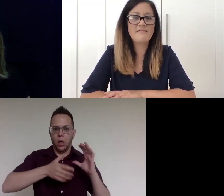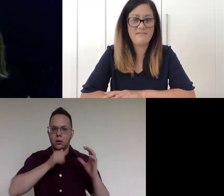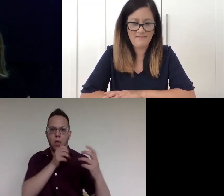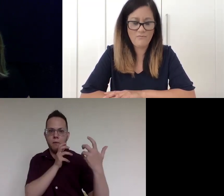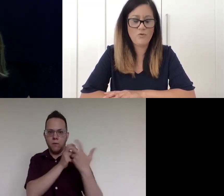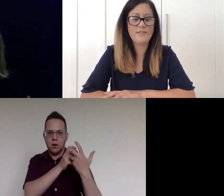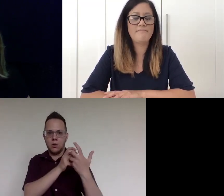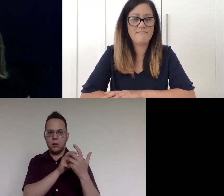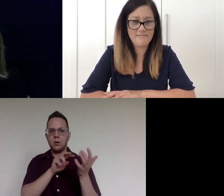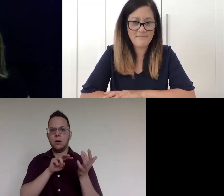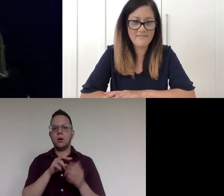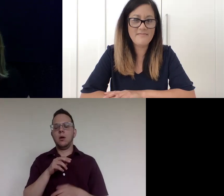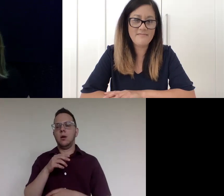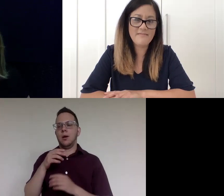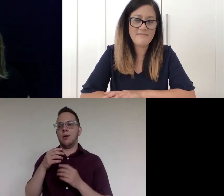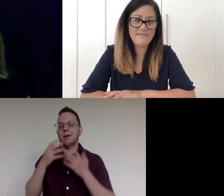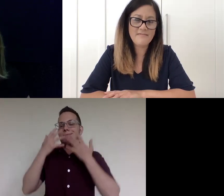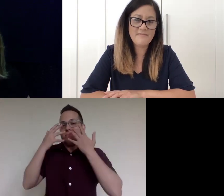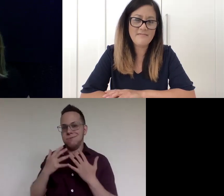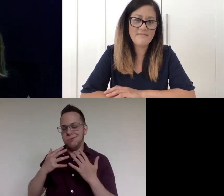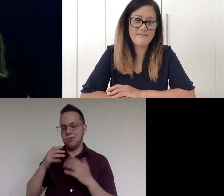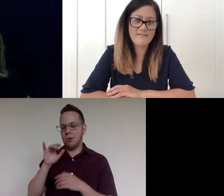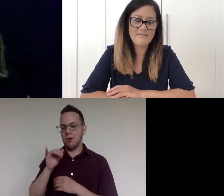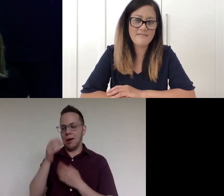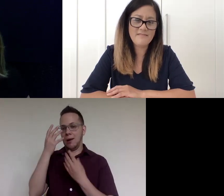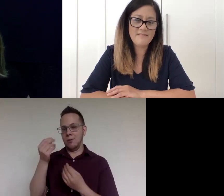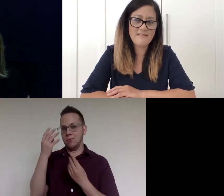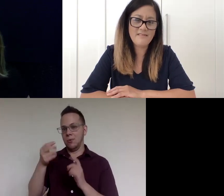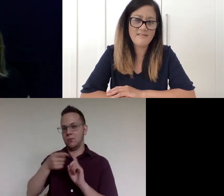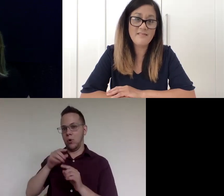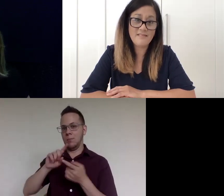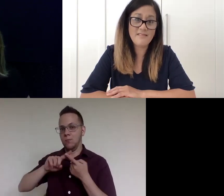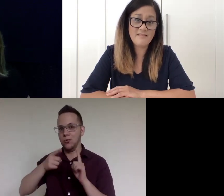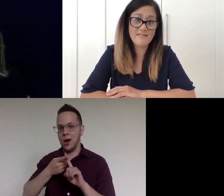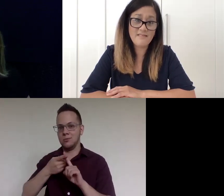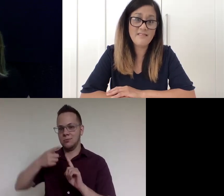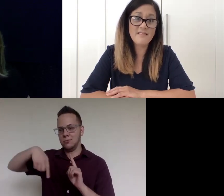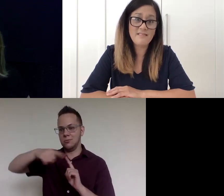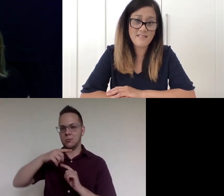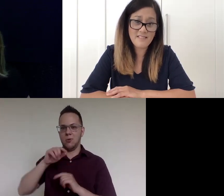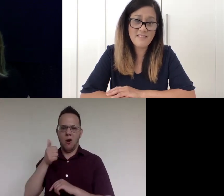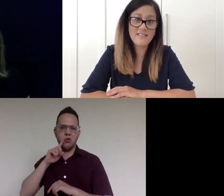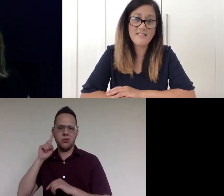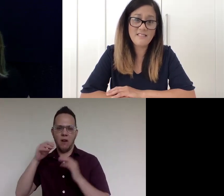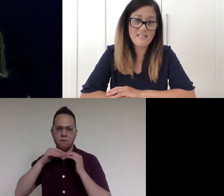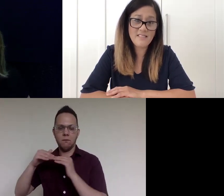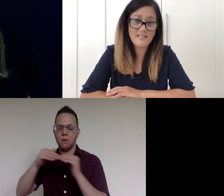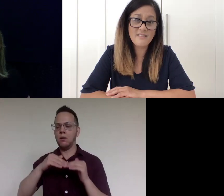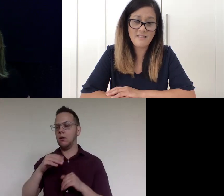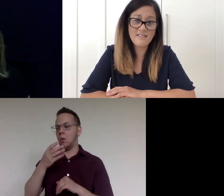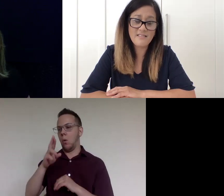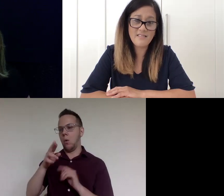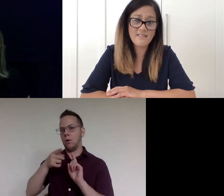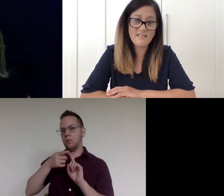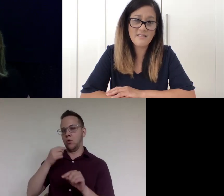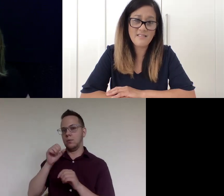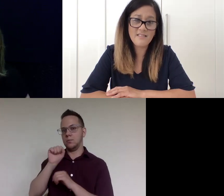peers or social media, and that's not always the right place to go. But it doesn't mean you can't use social